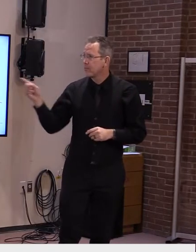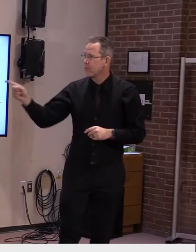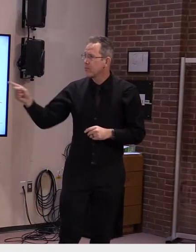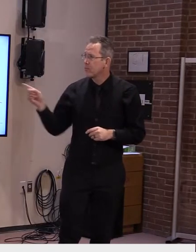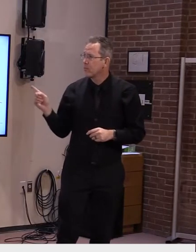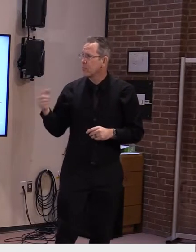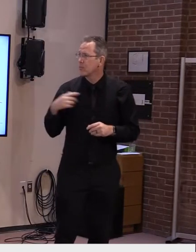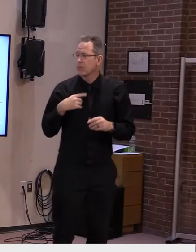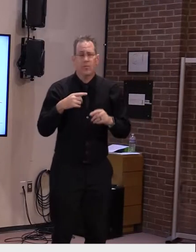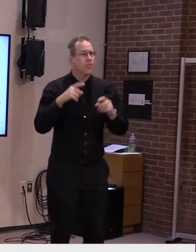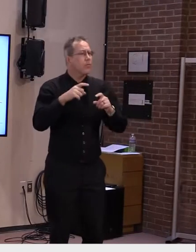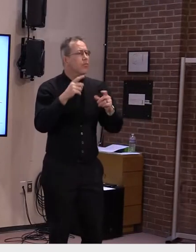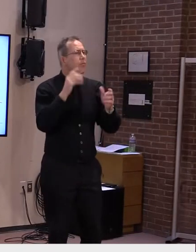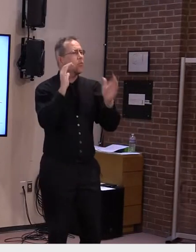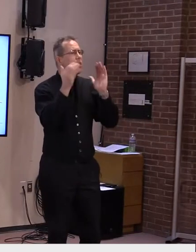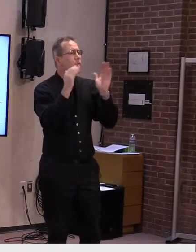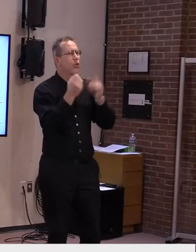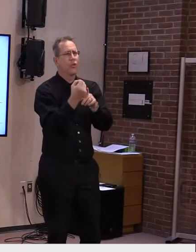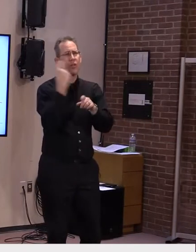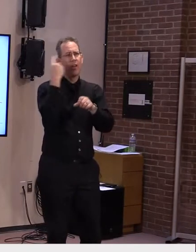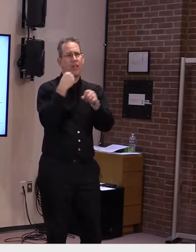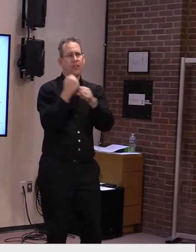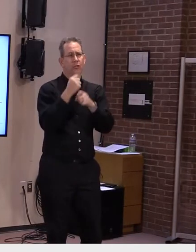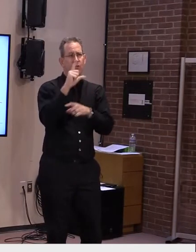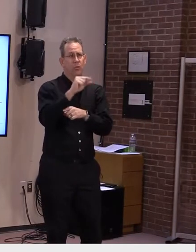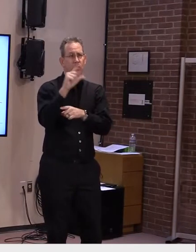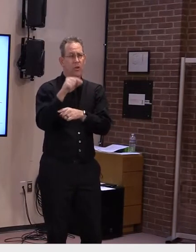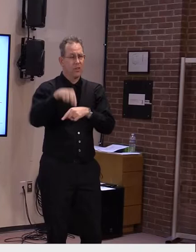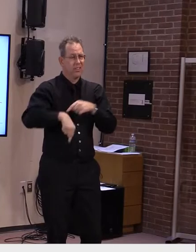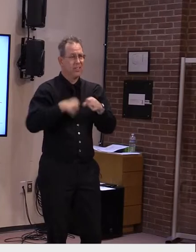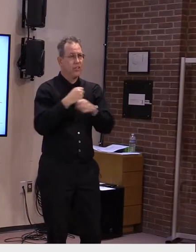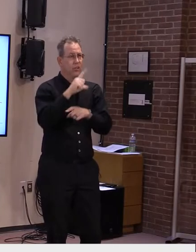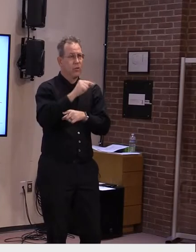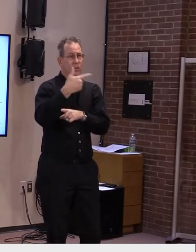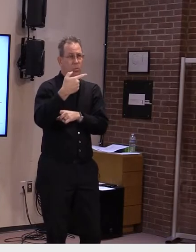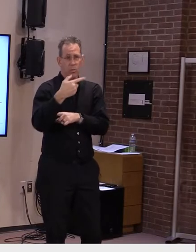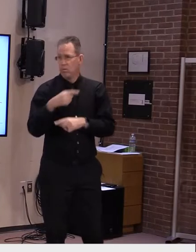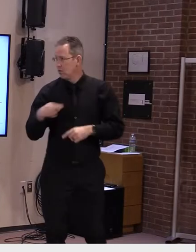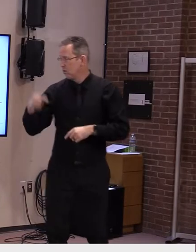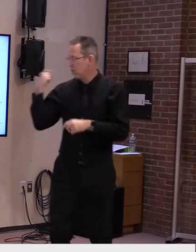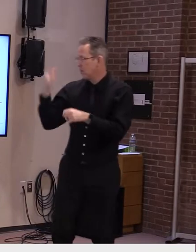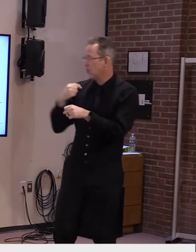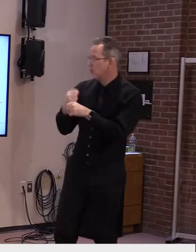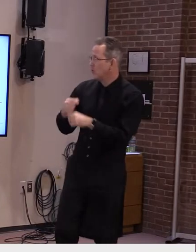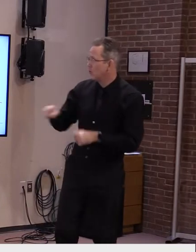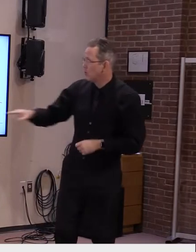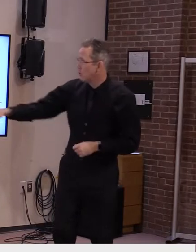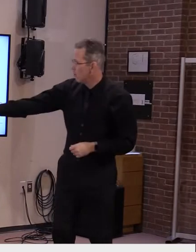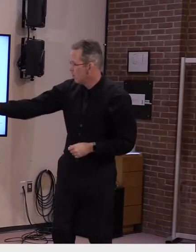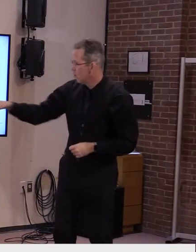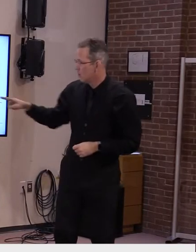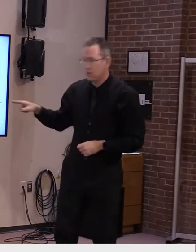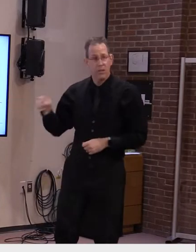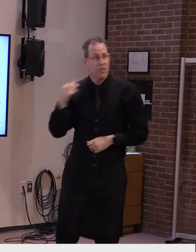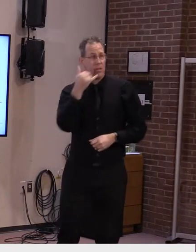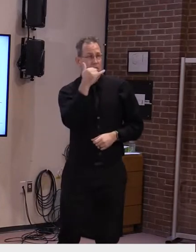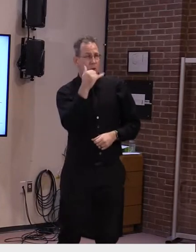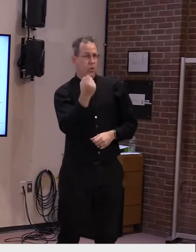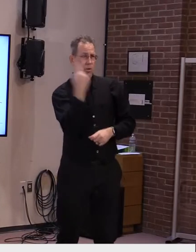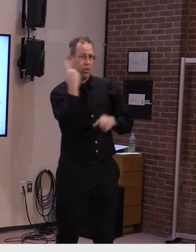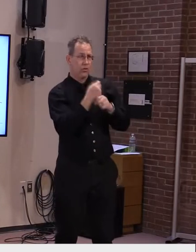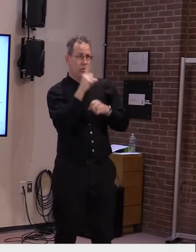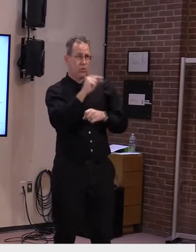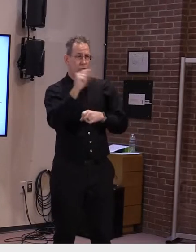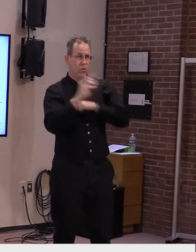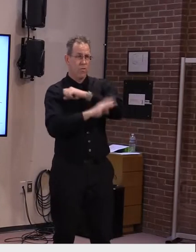of last year. And we do see very similar pattern with cases rising a little bit before the holiday and then plateauing,